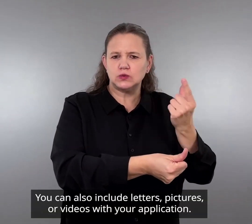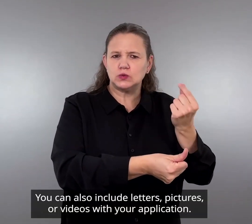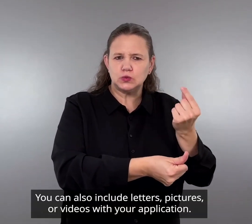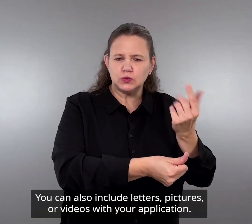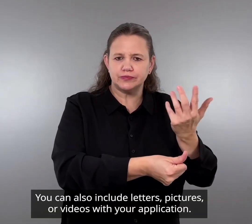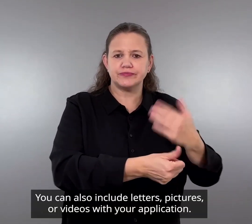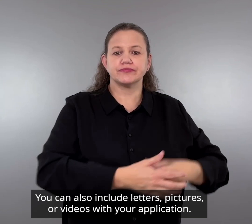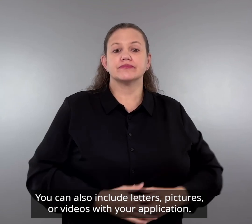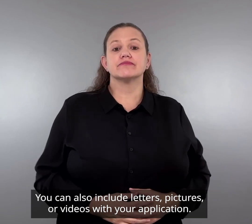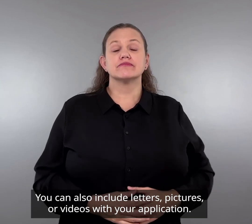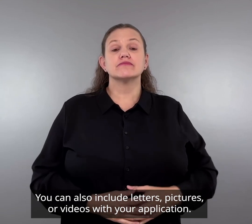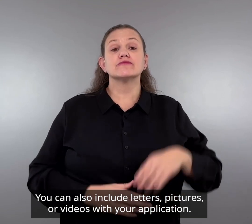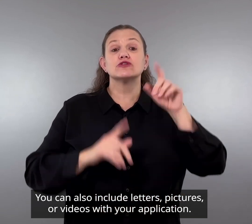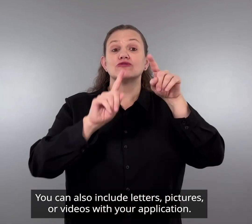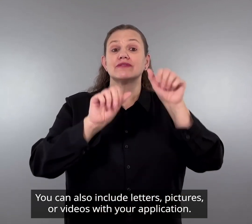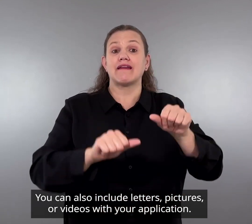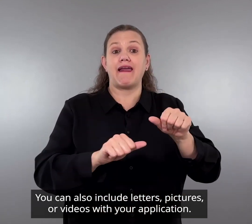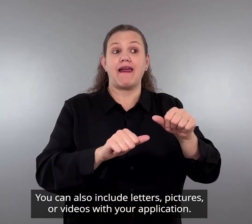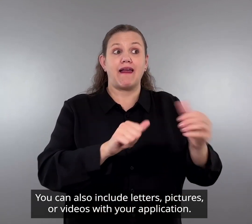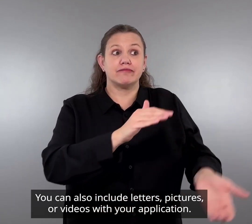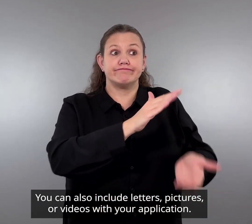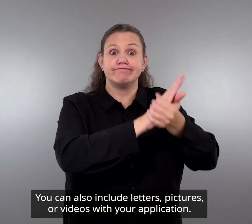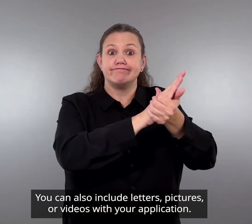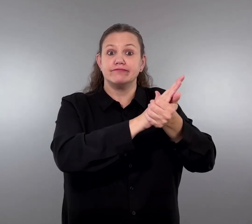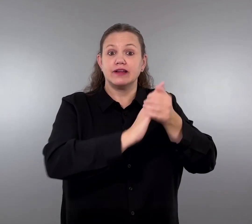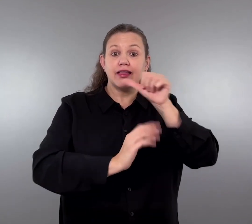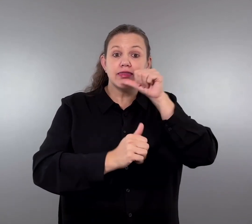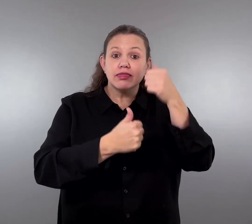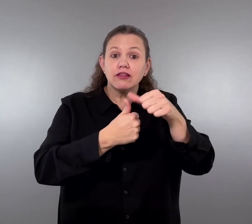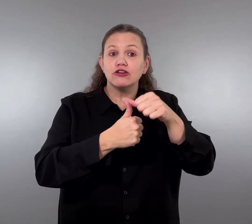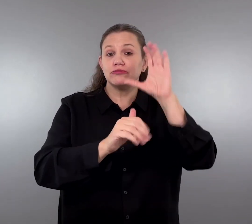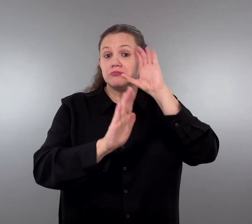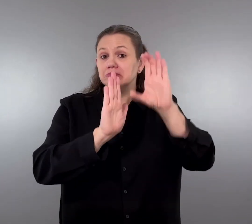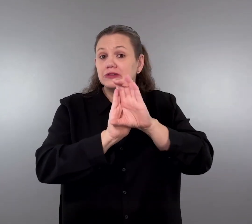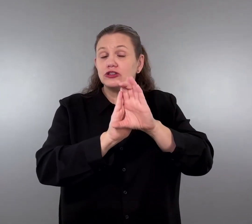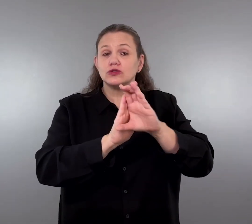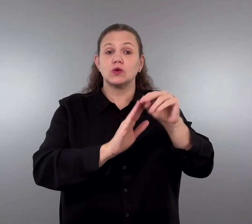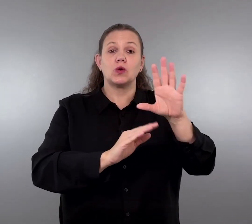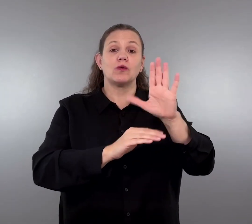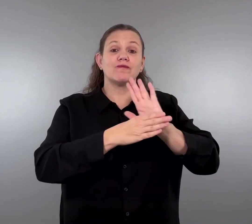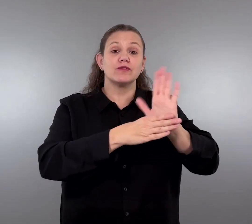pictures, or videos with your application.